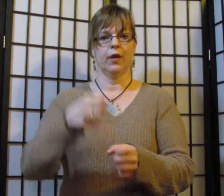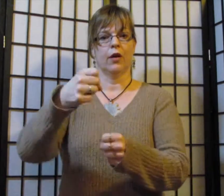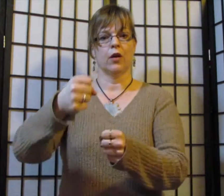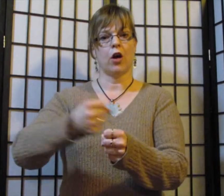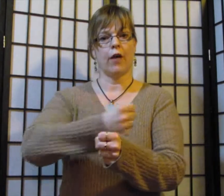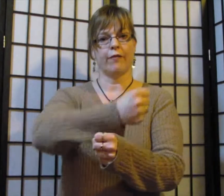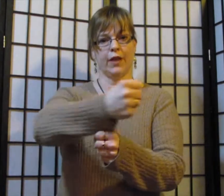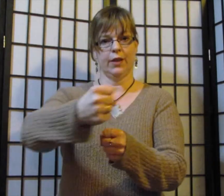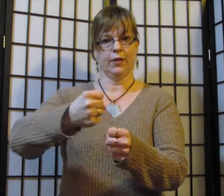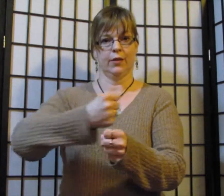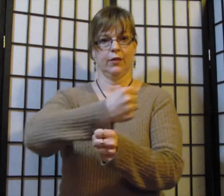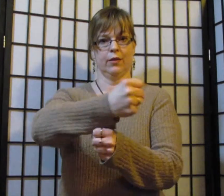Coffee.